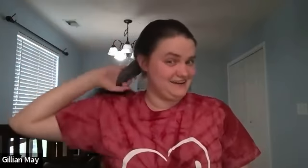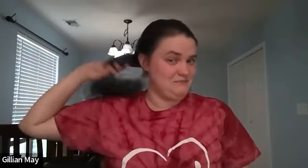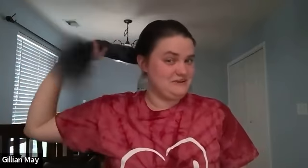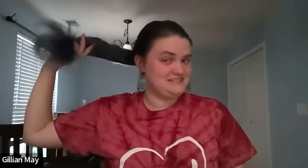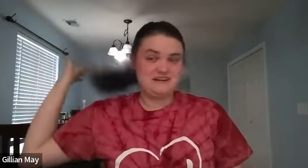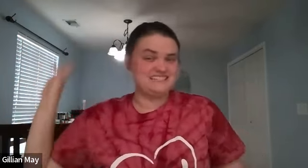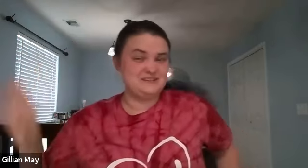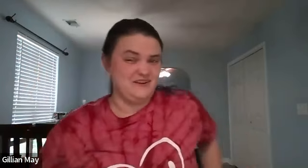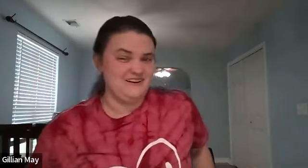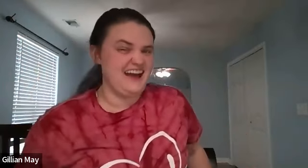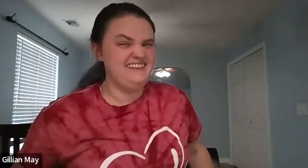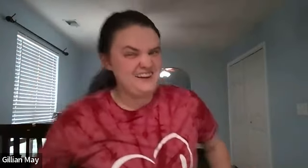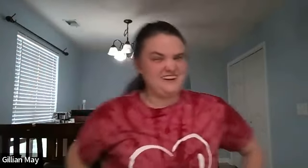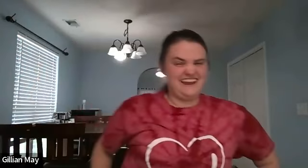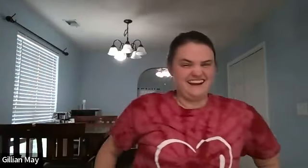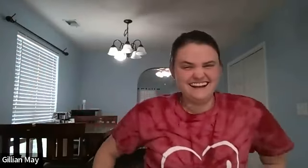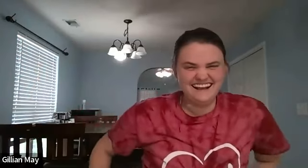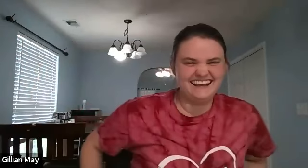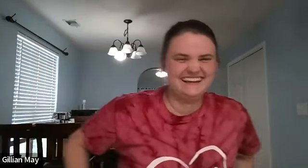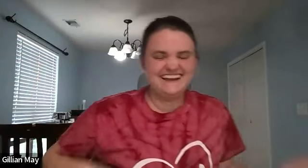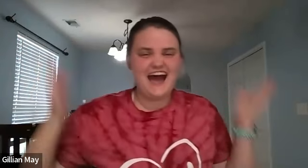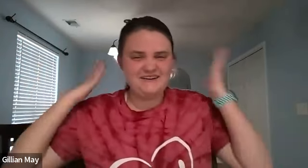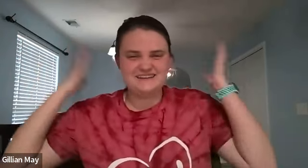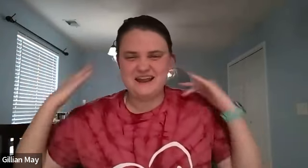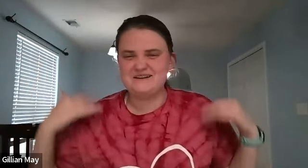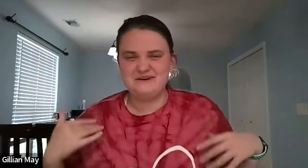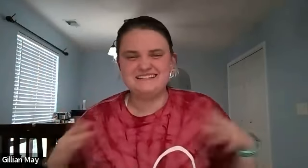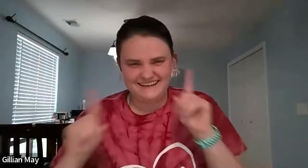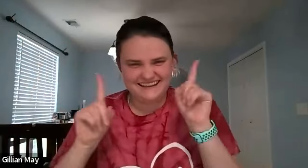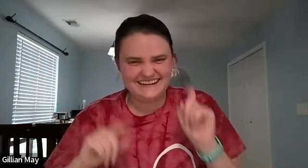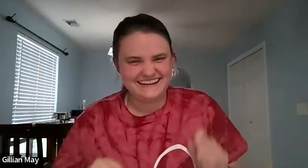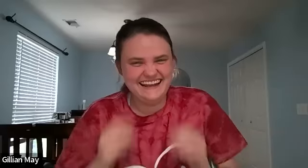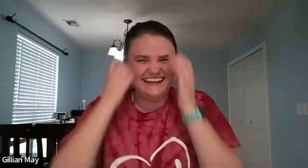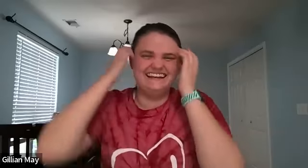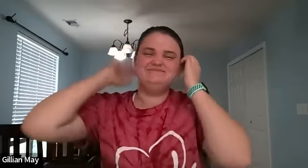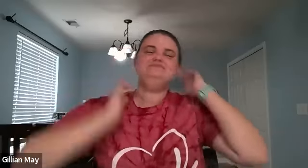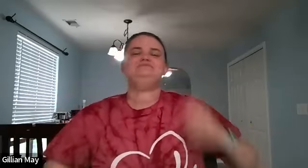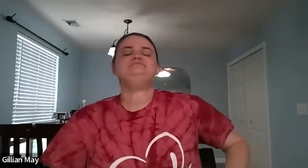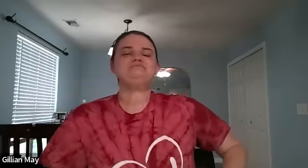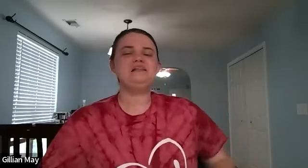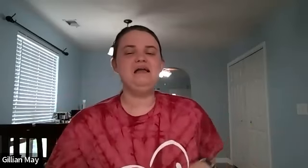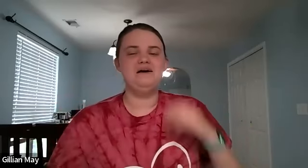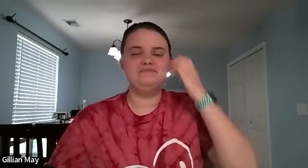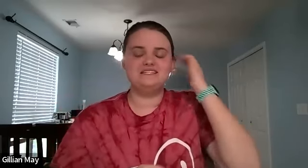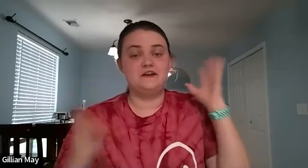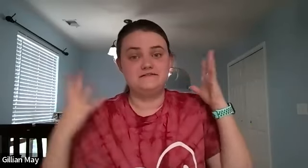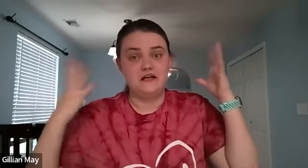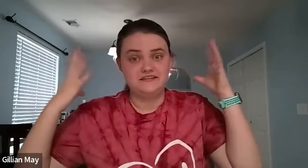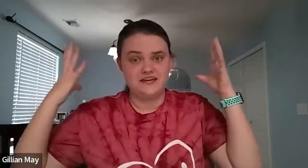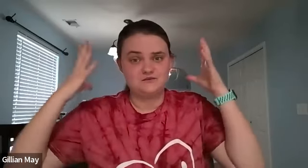couple weeks ago and it's still long. I love long hair. I always have my hair in a ponytail. I get it. It's very fluffy. That's why